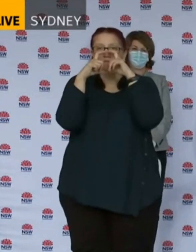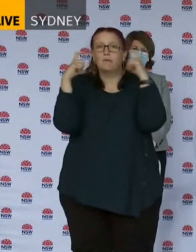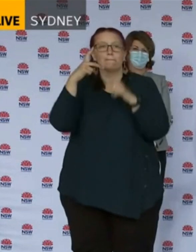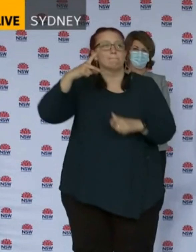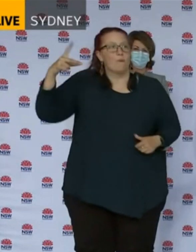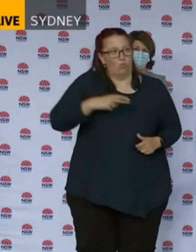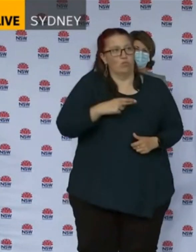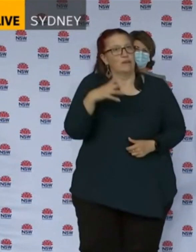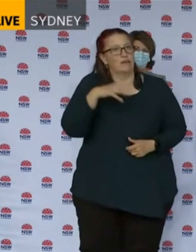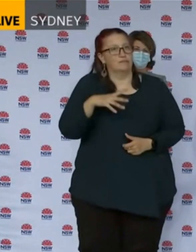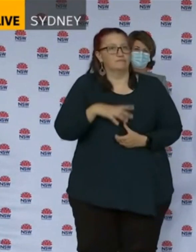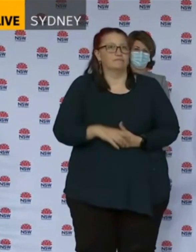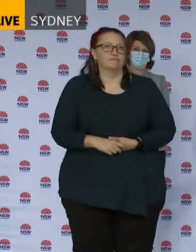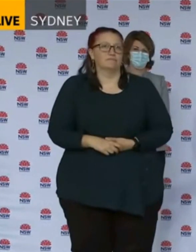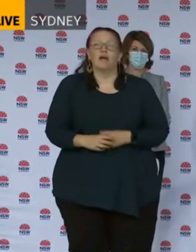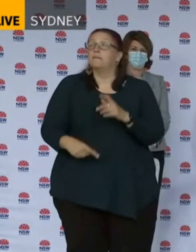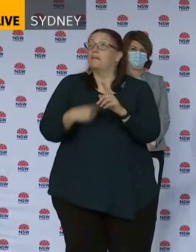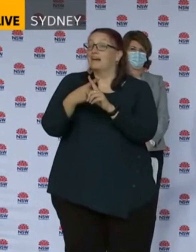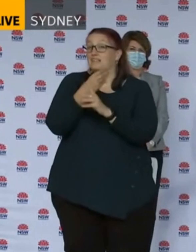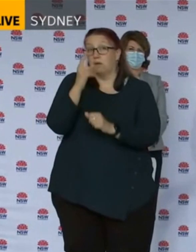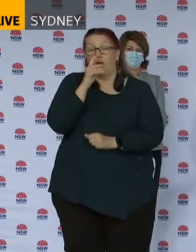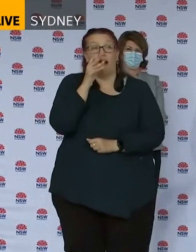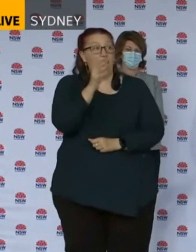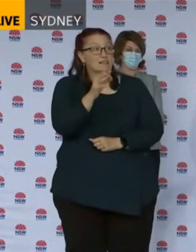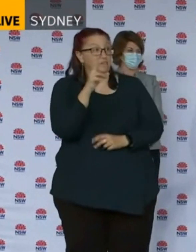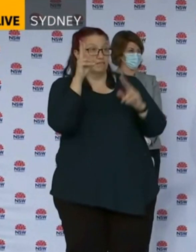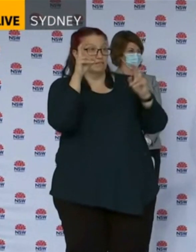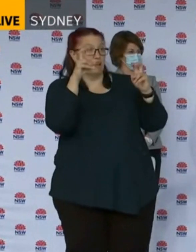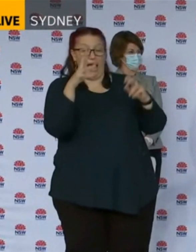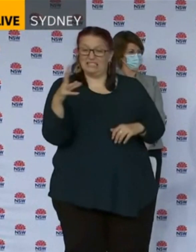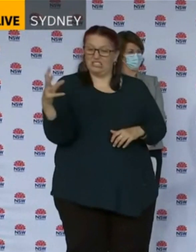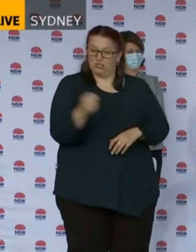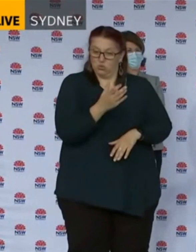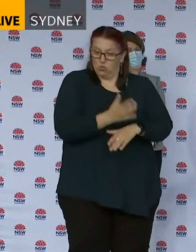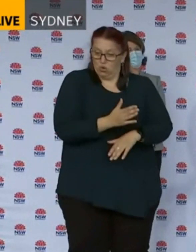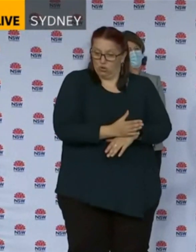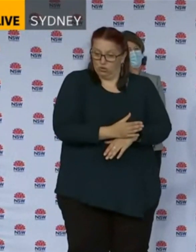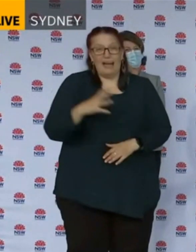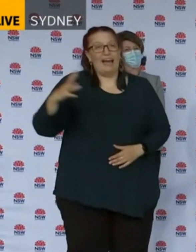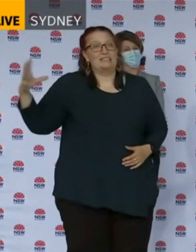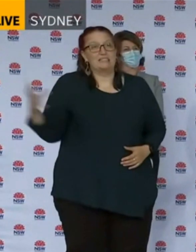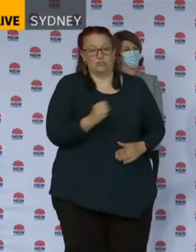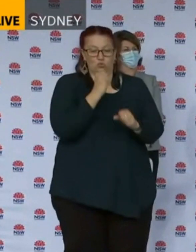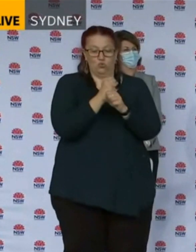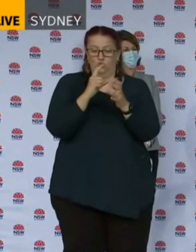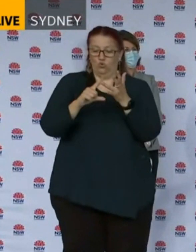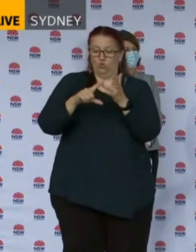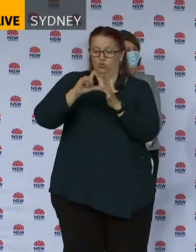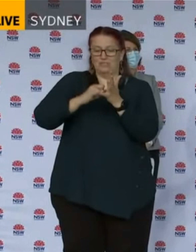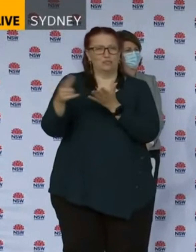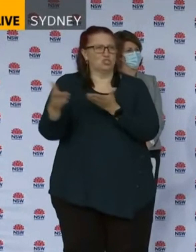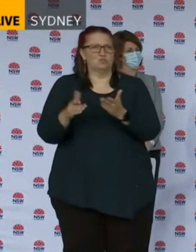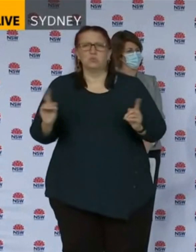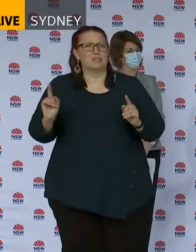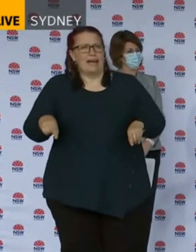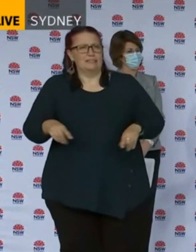and mouth. We've also had queries about essential work and goods and services, and I think I've addressed this issue. Please,